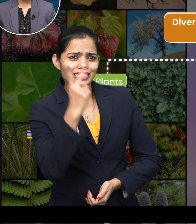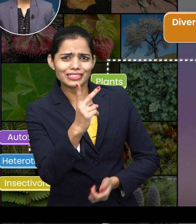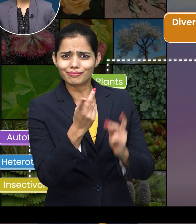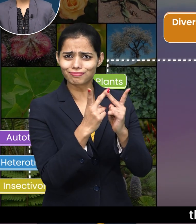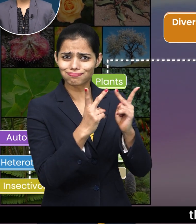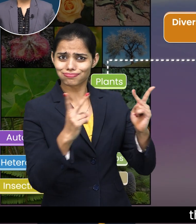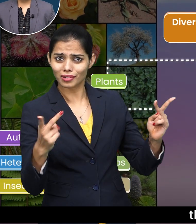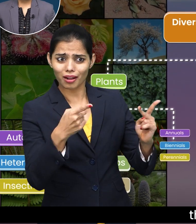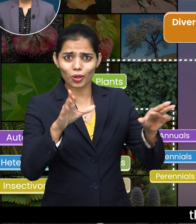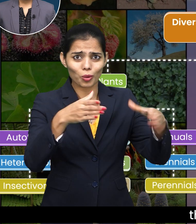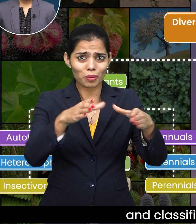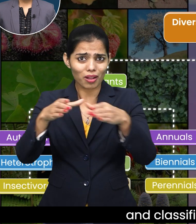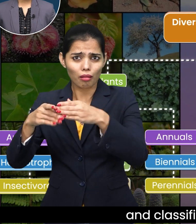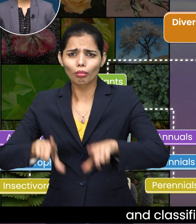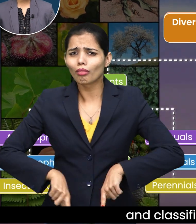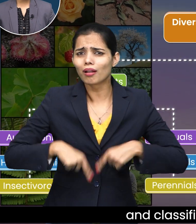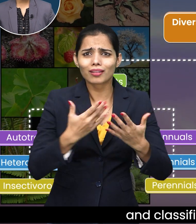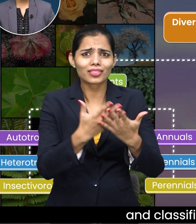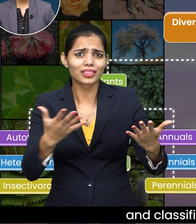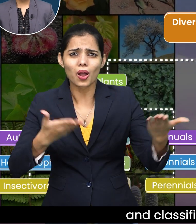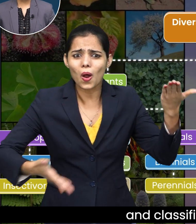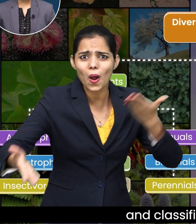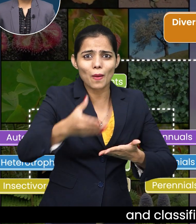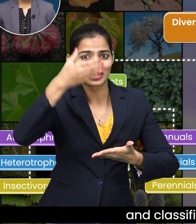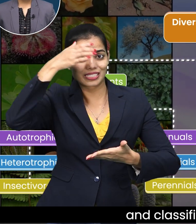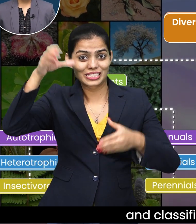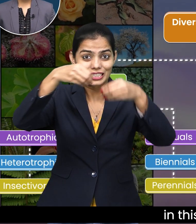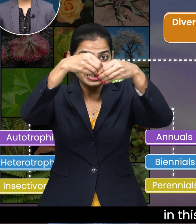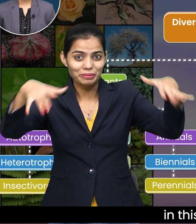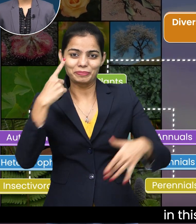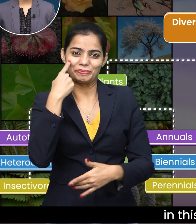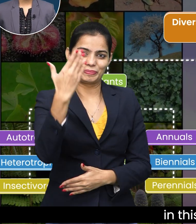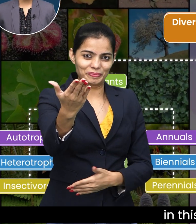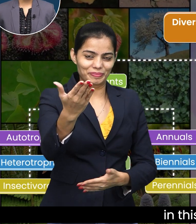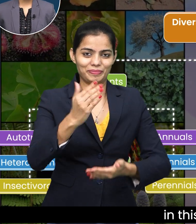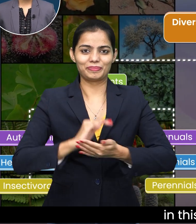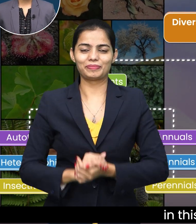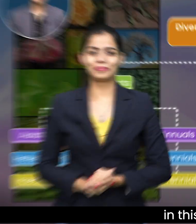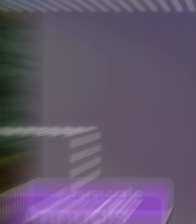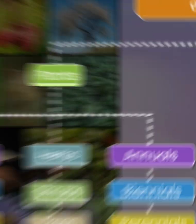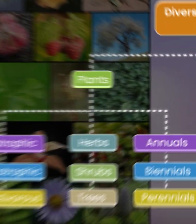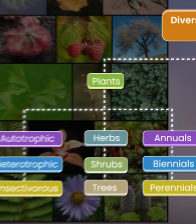Let's see the diversity and classification of living things in this concept map.